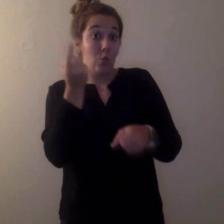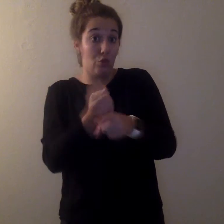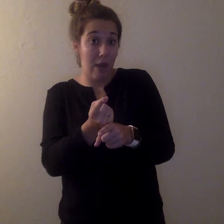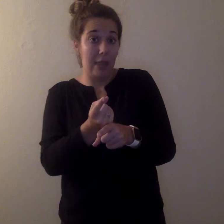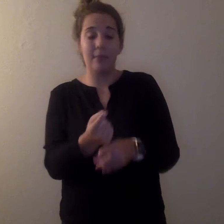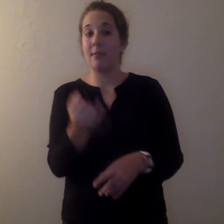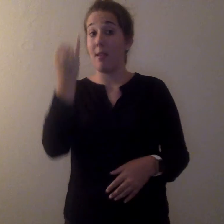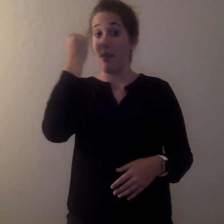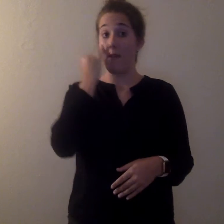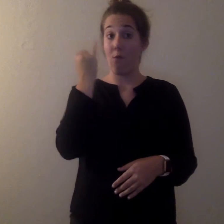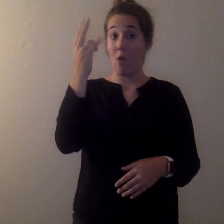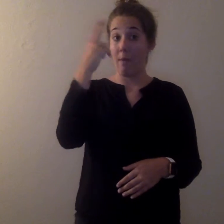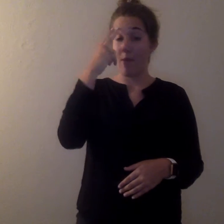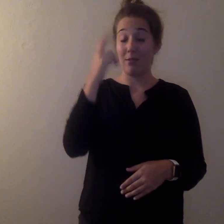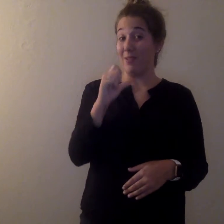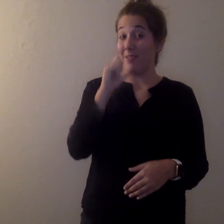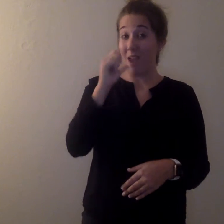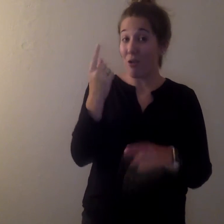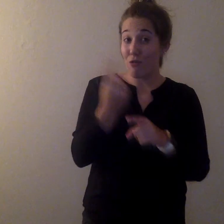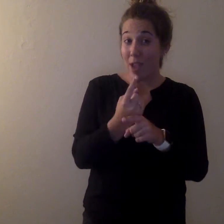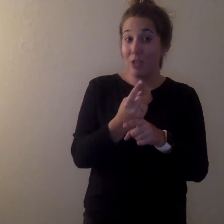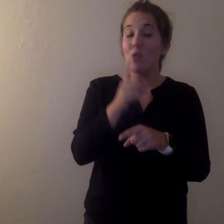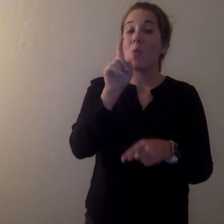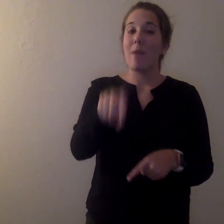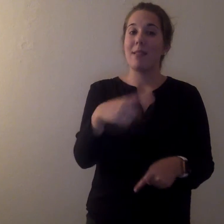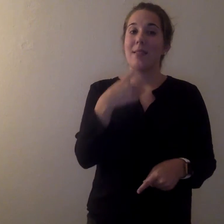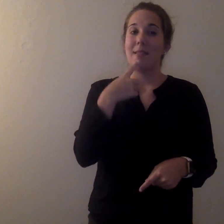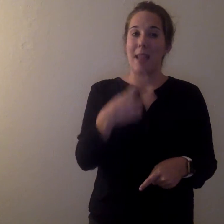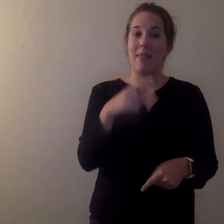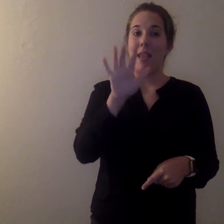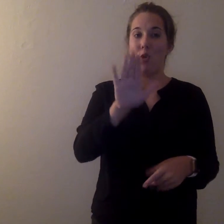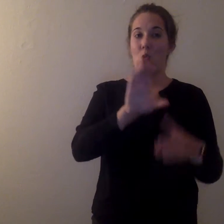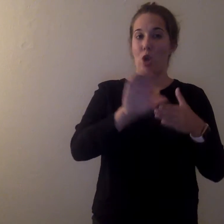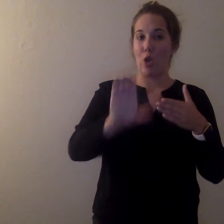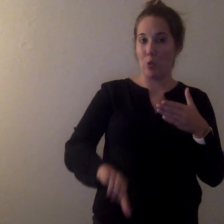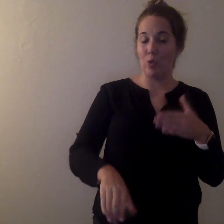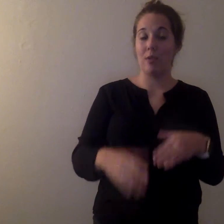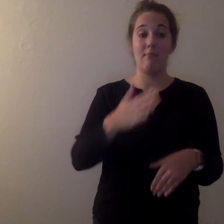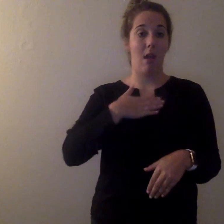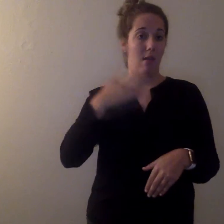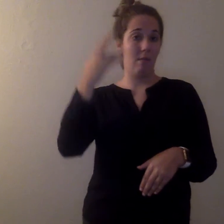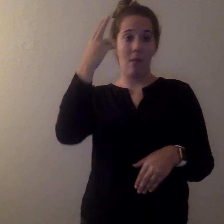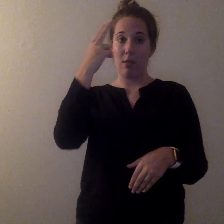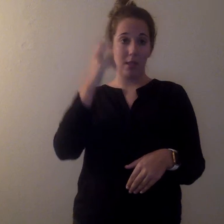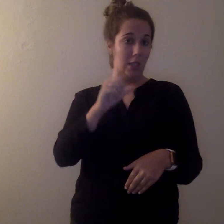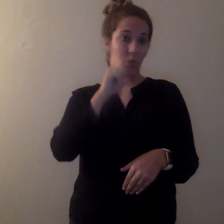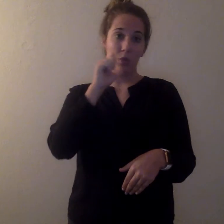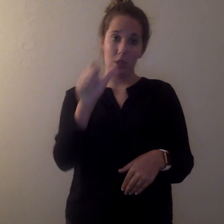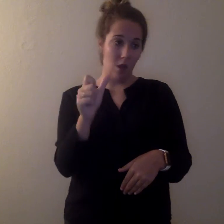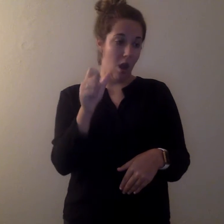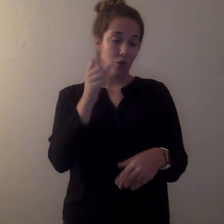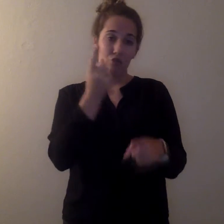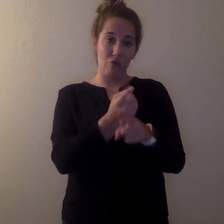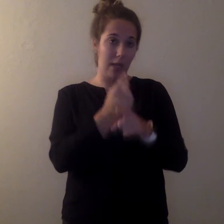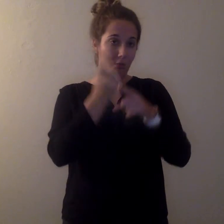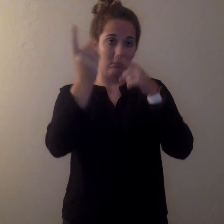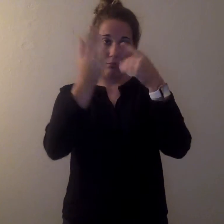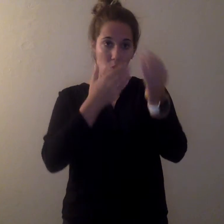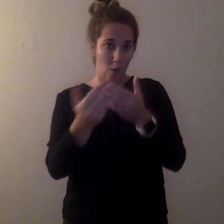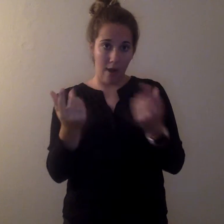correct, that's what you would state in your conclusion. My hypothesis was not correct, whatever happened. But the thing you do not want